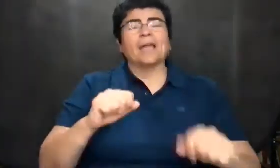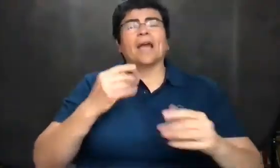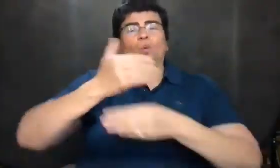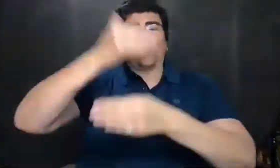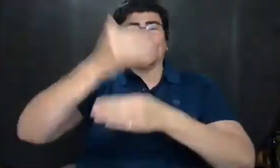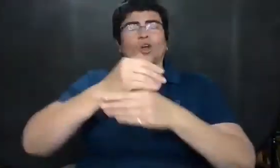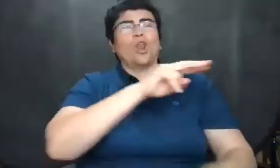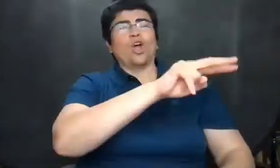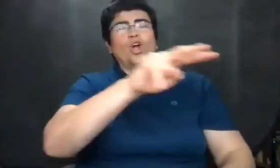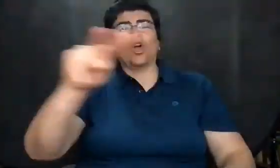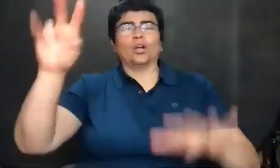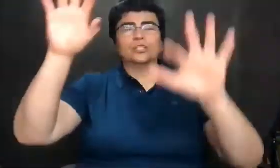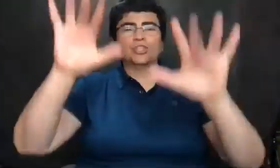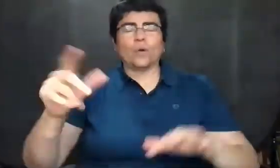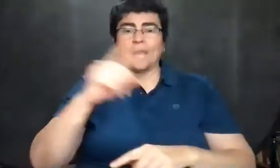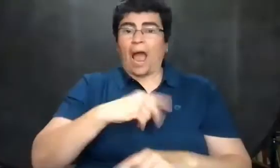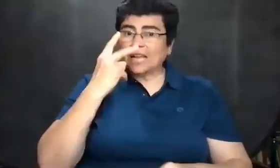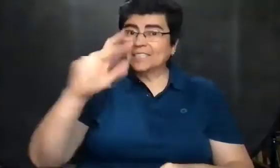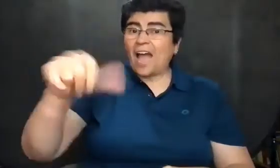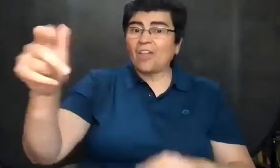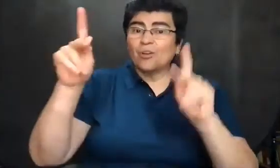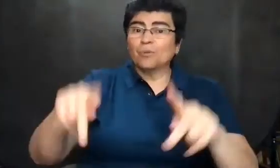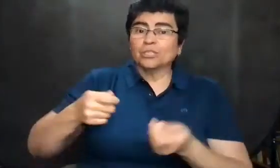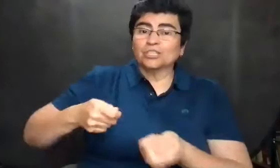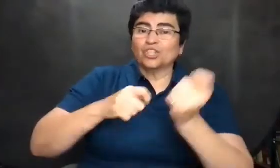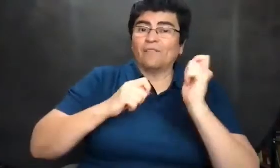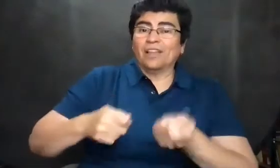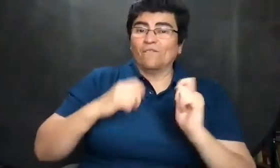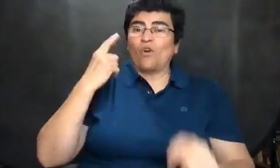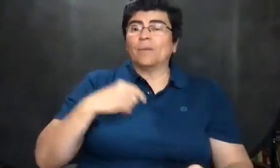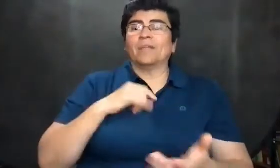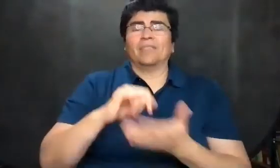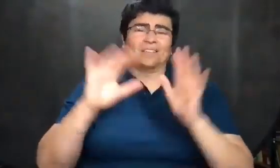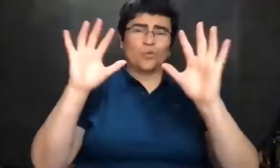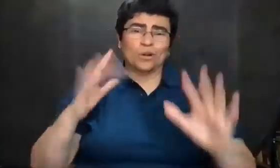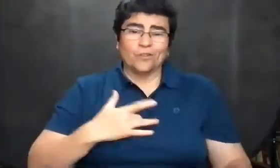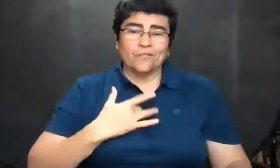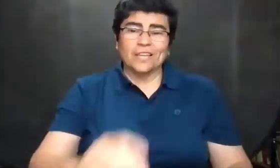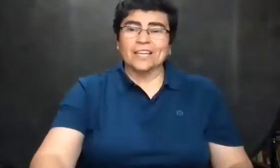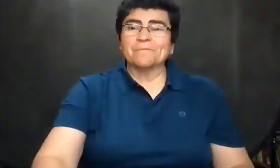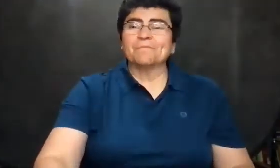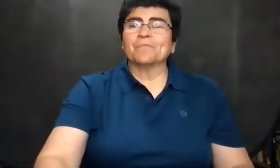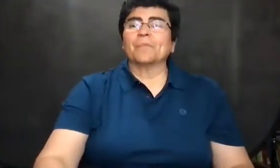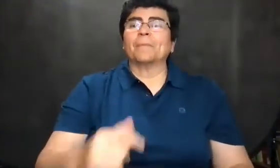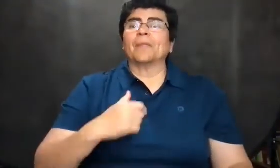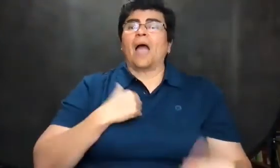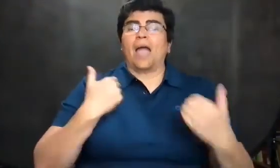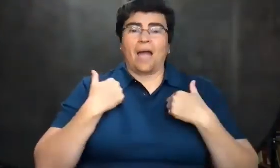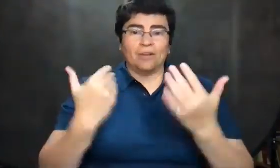snowy day and see somebody out there shoveling my sidewalk. And that's a wonderful feeling. I have a new car I just bought.